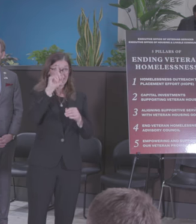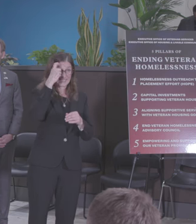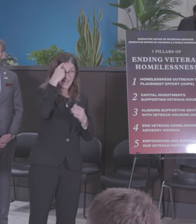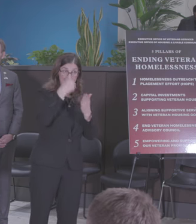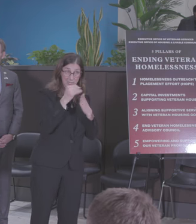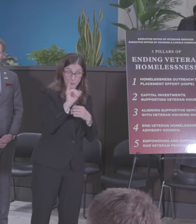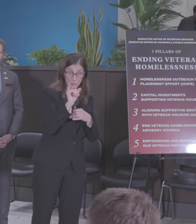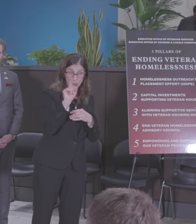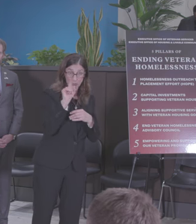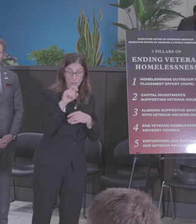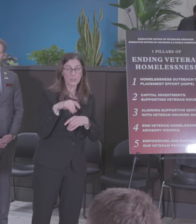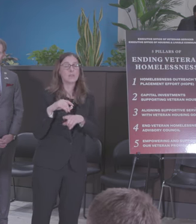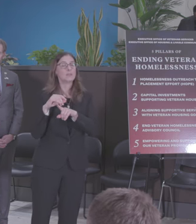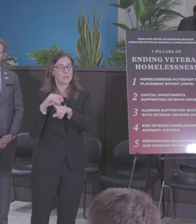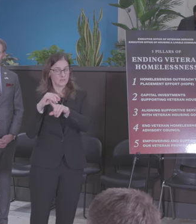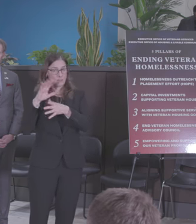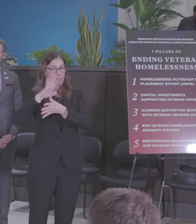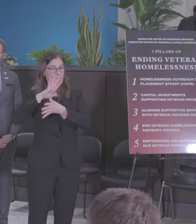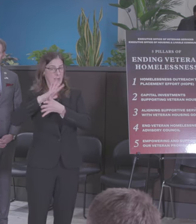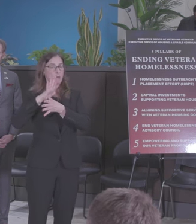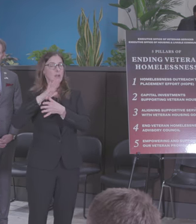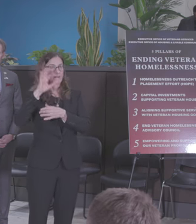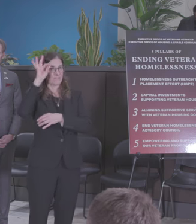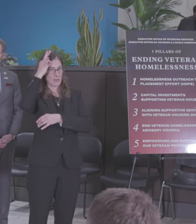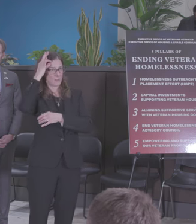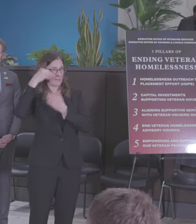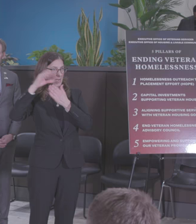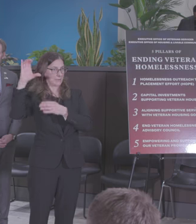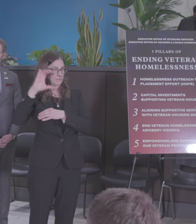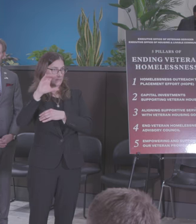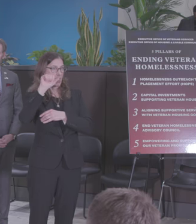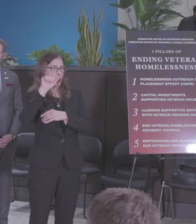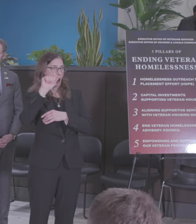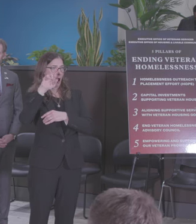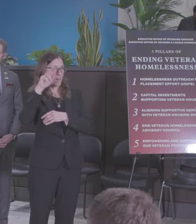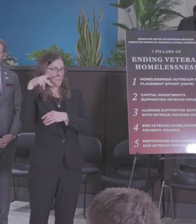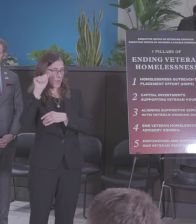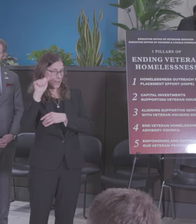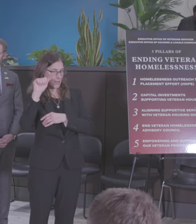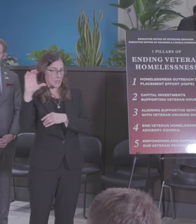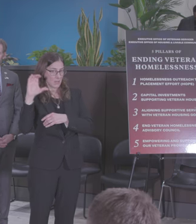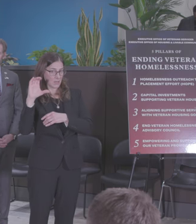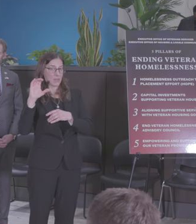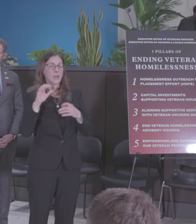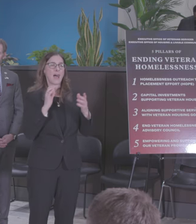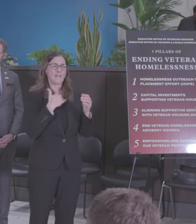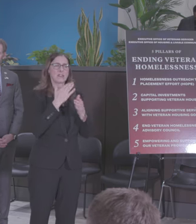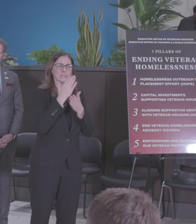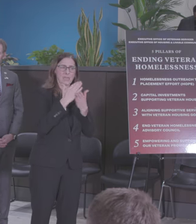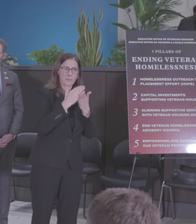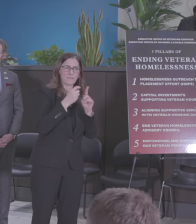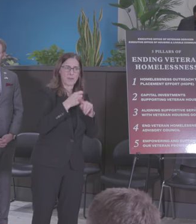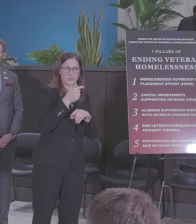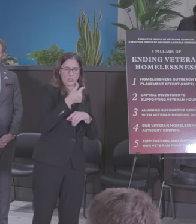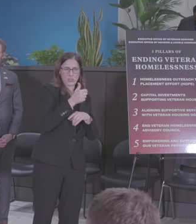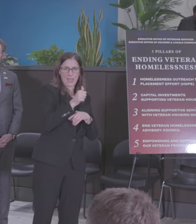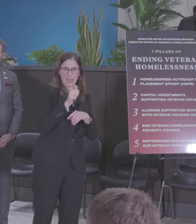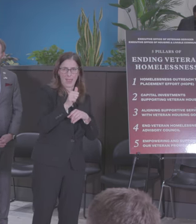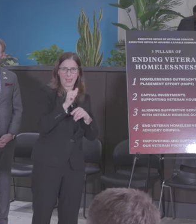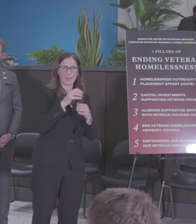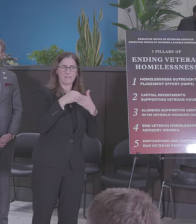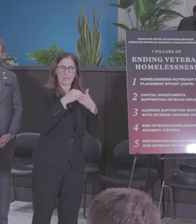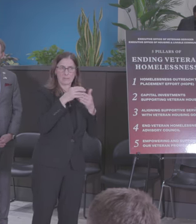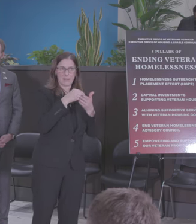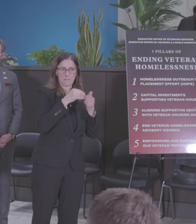I think it's Pillar 4. Currently, right now, there is a flex fund that we offer out of our the GAA to support